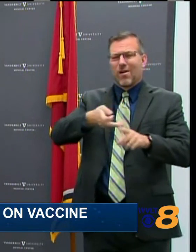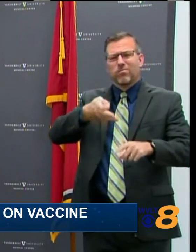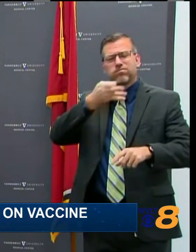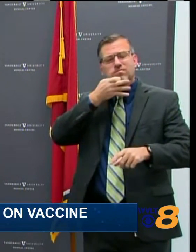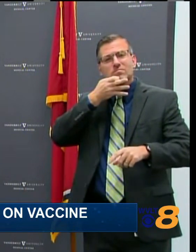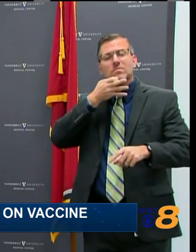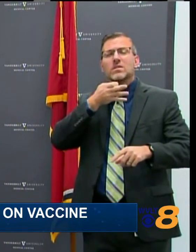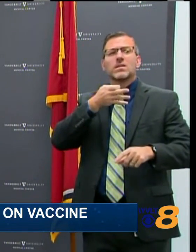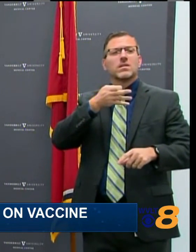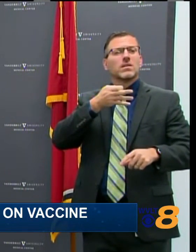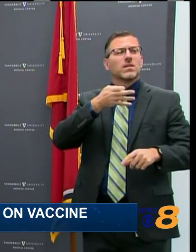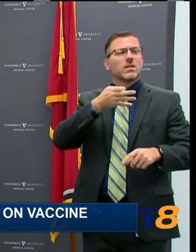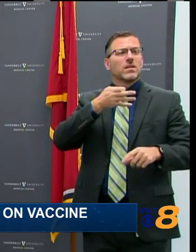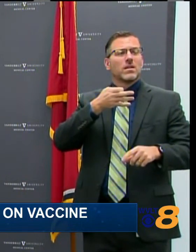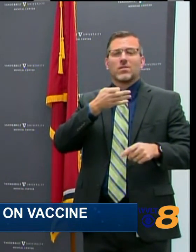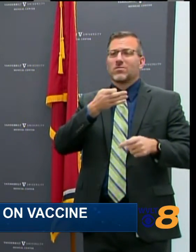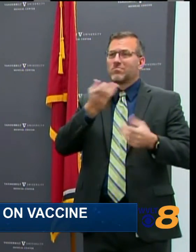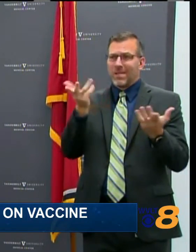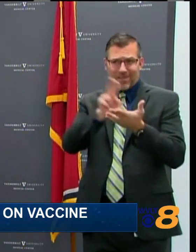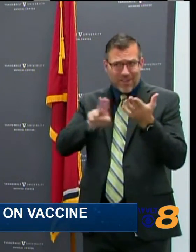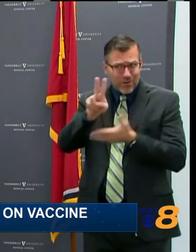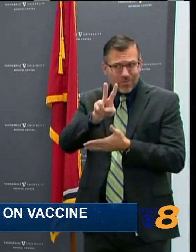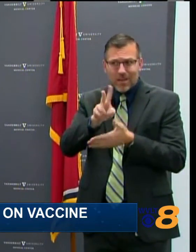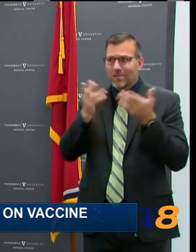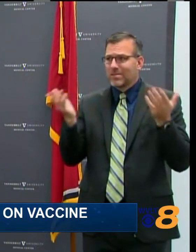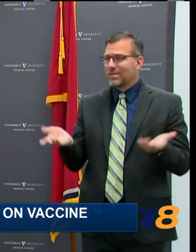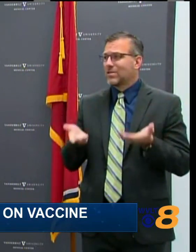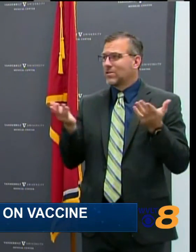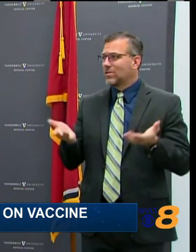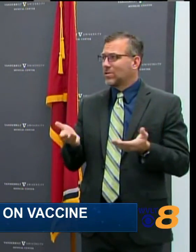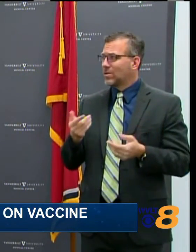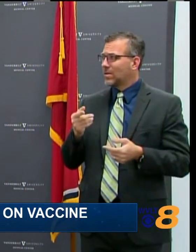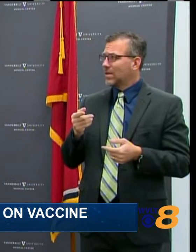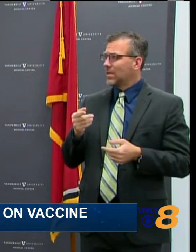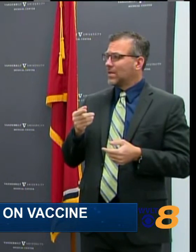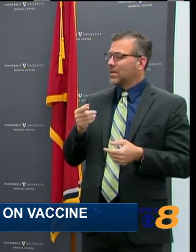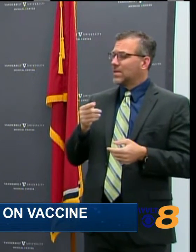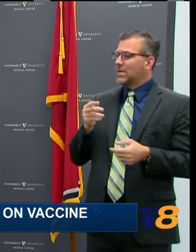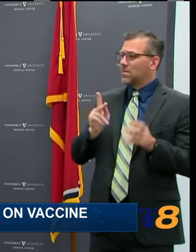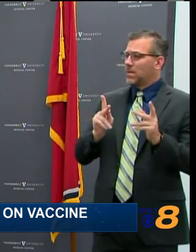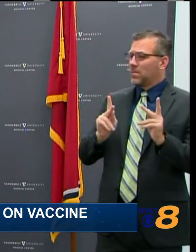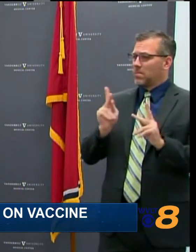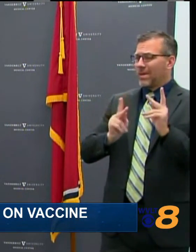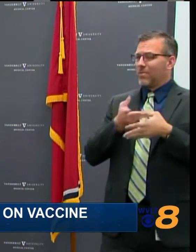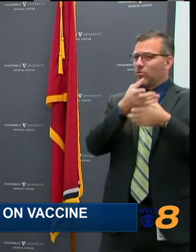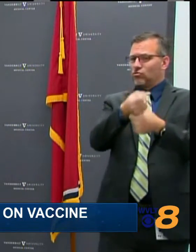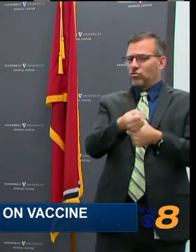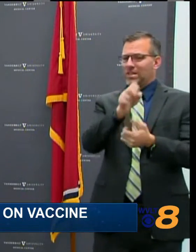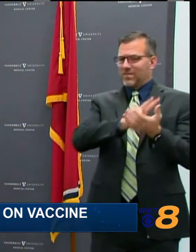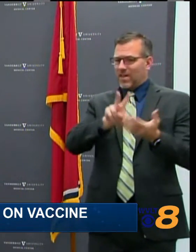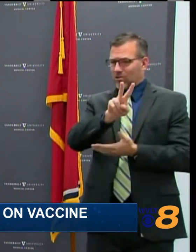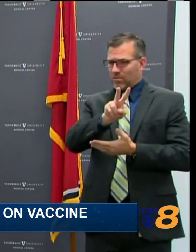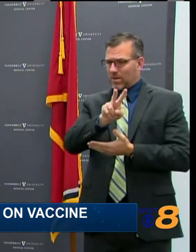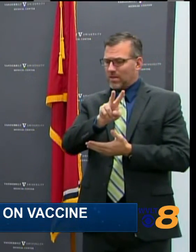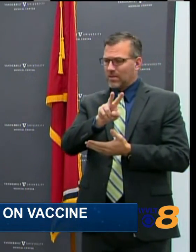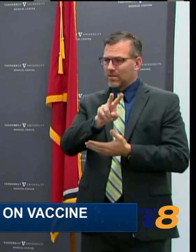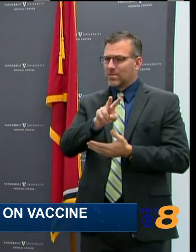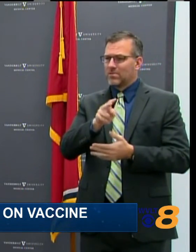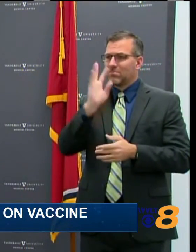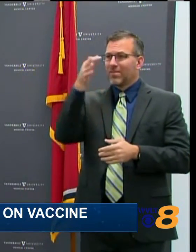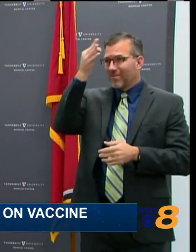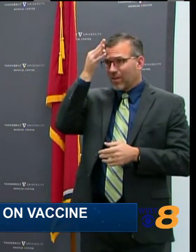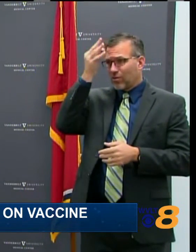doctors, providers like Vanderbilt University, trusted voices in their community, federally qualified